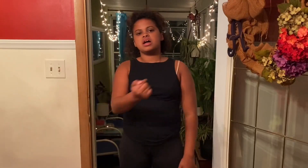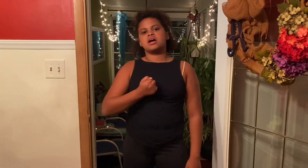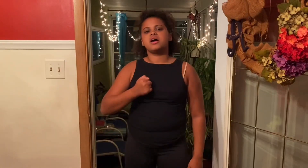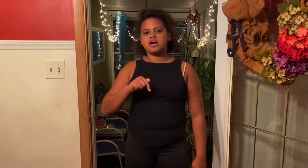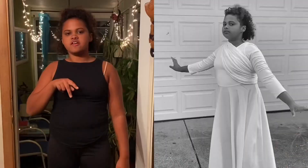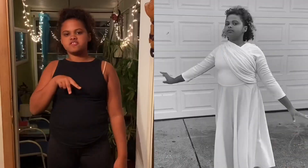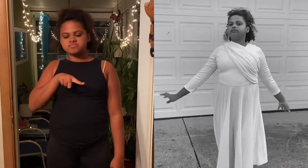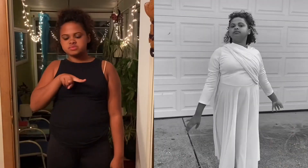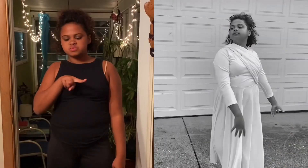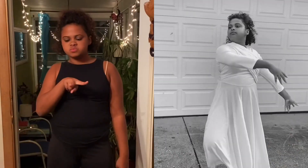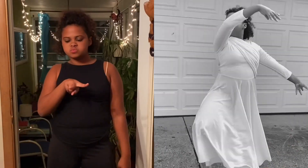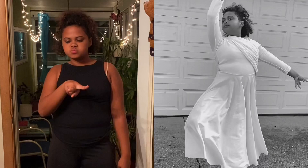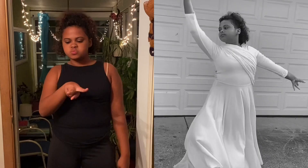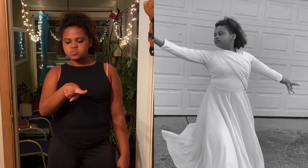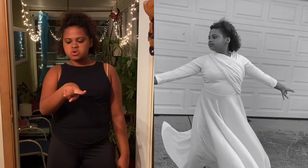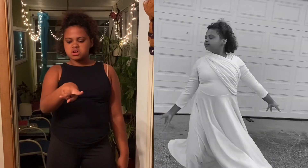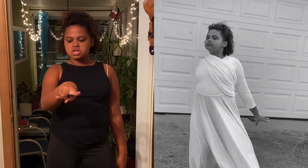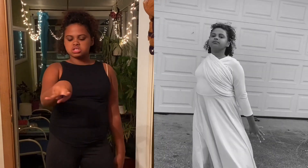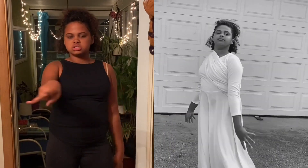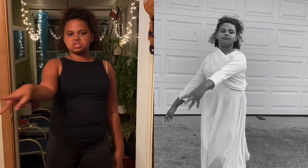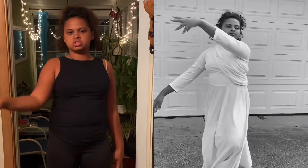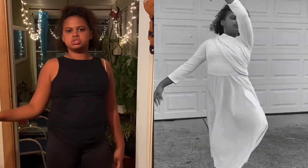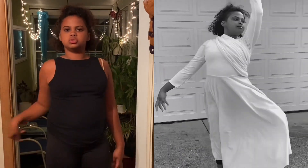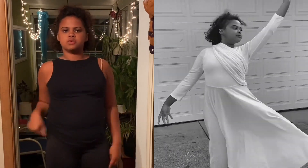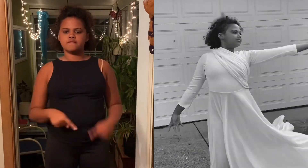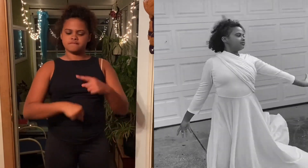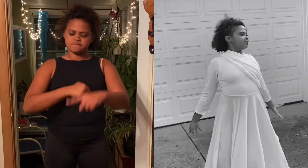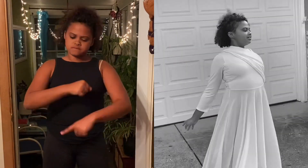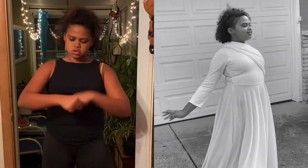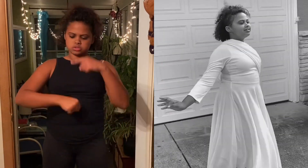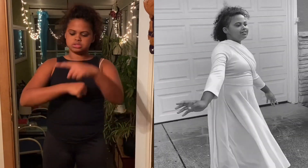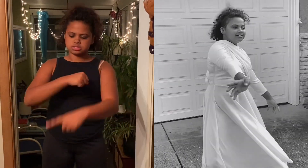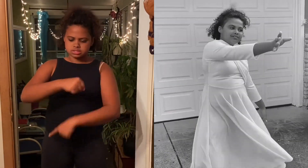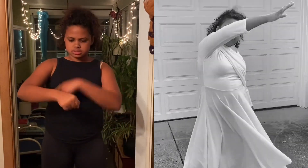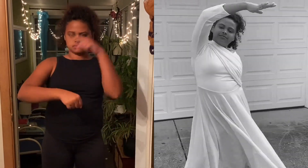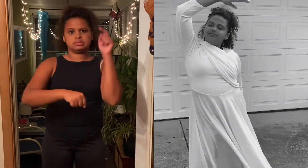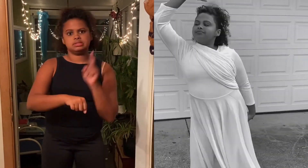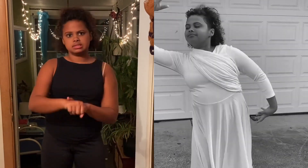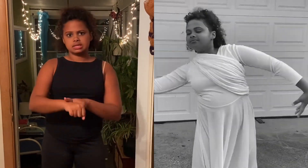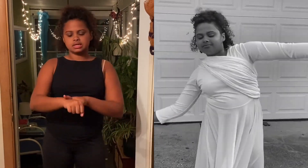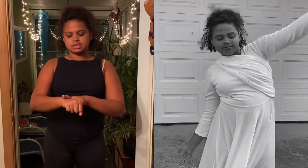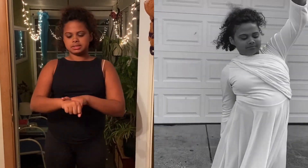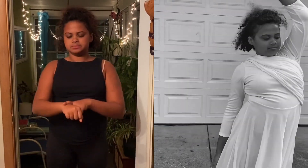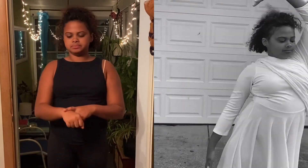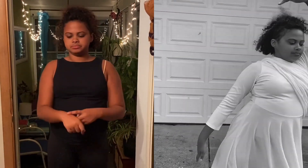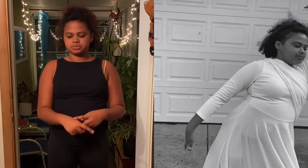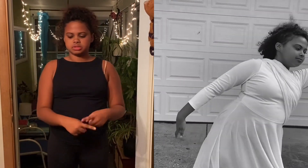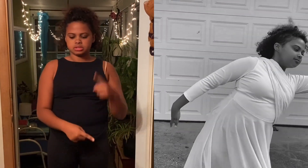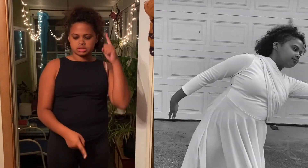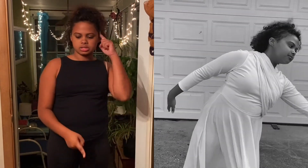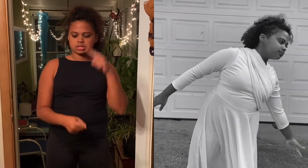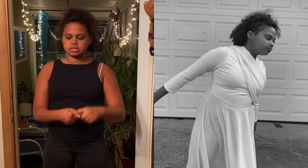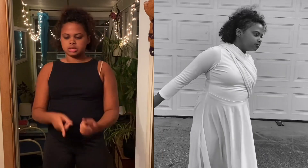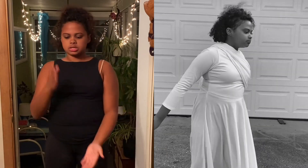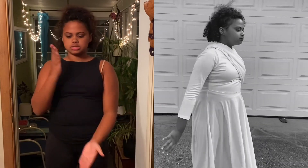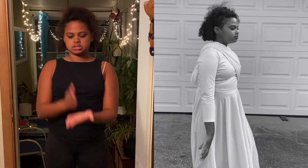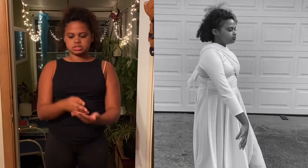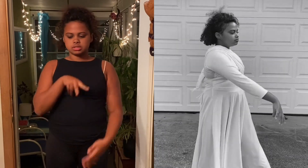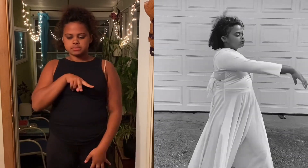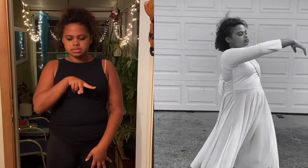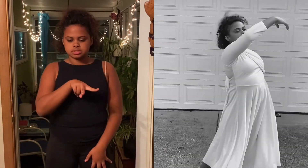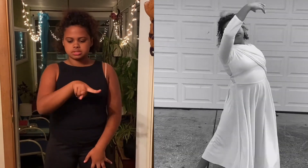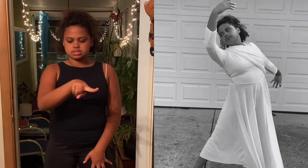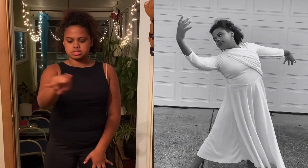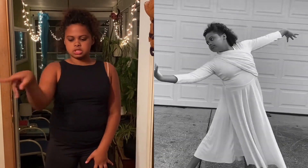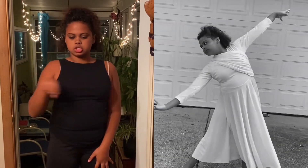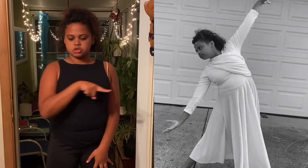I've been watching you for some time Can't